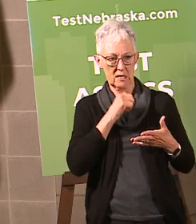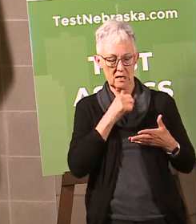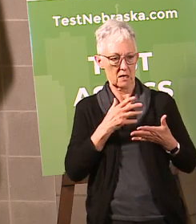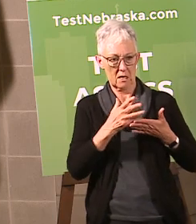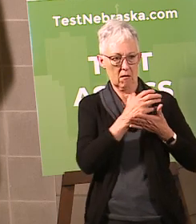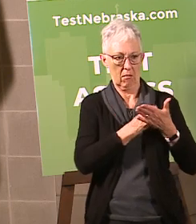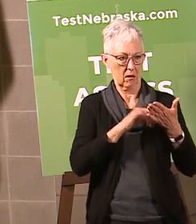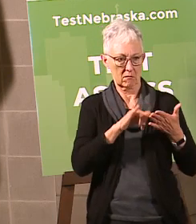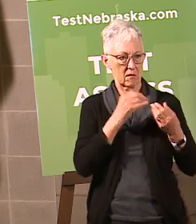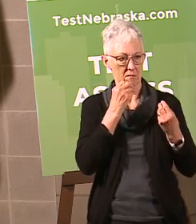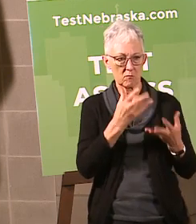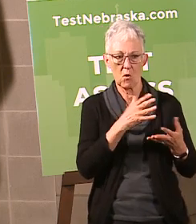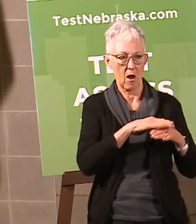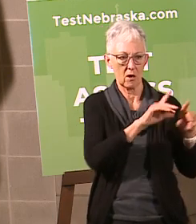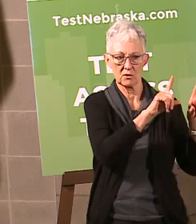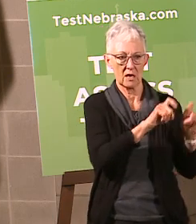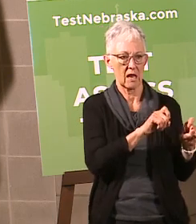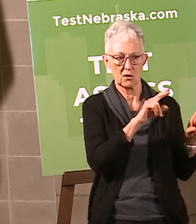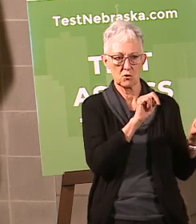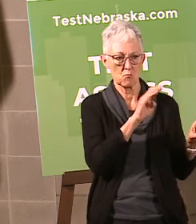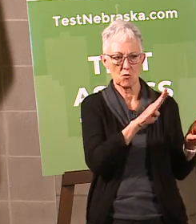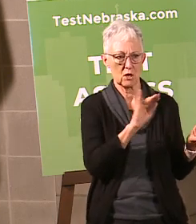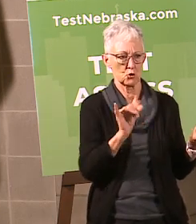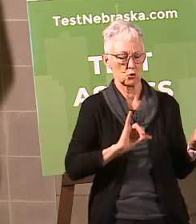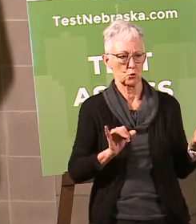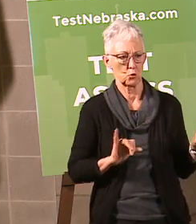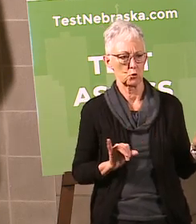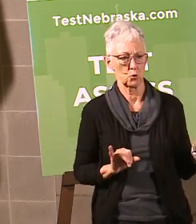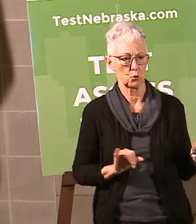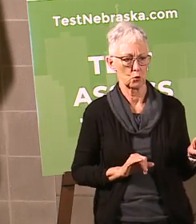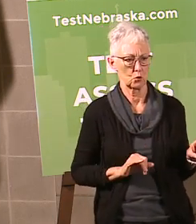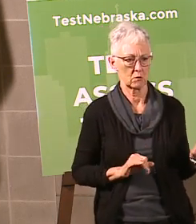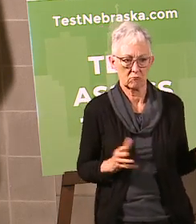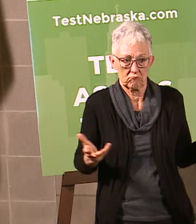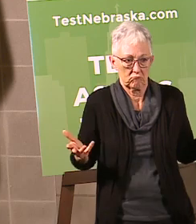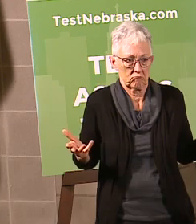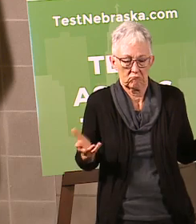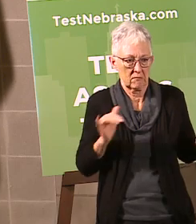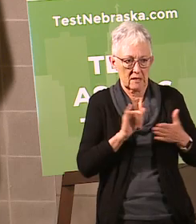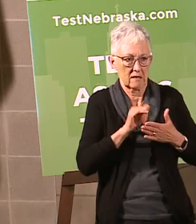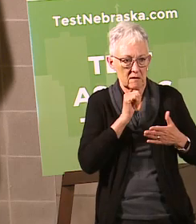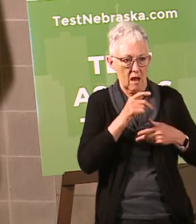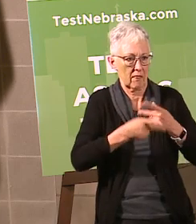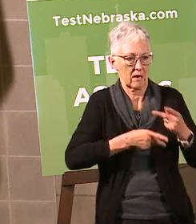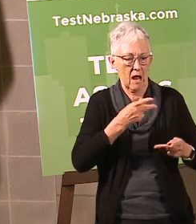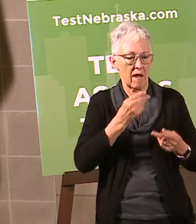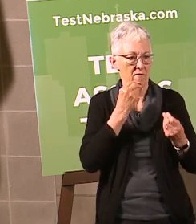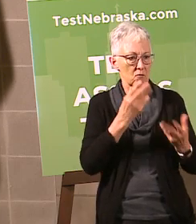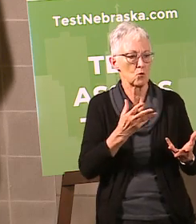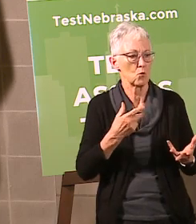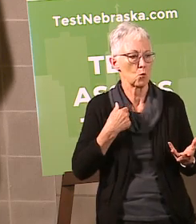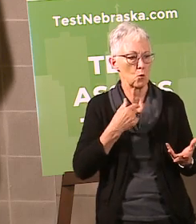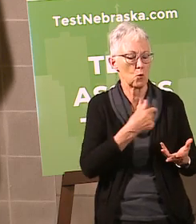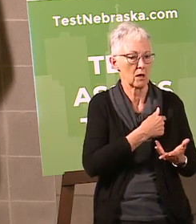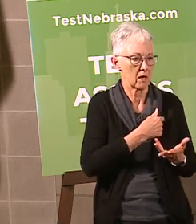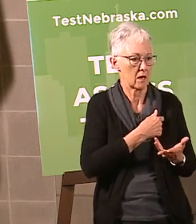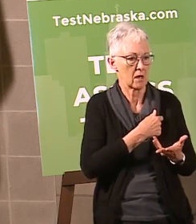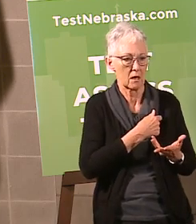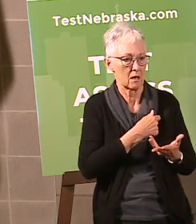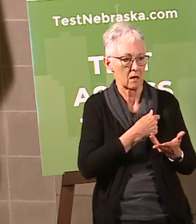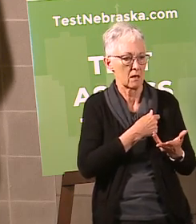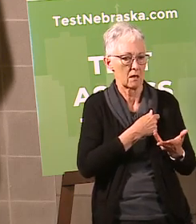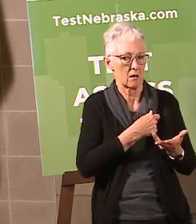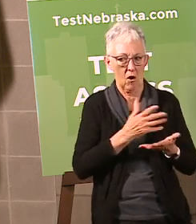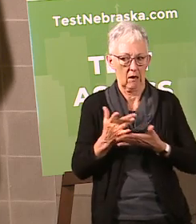Nebraska either. So it's just not one of the things that the comprehensive metrics we're talking about. It was more things like how many swabs are we doing and